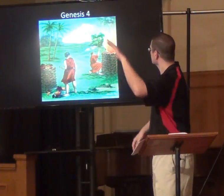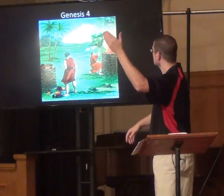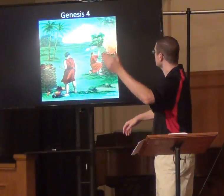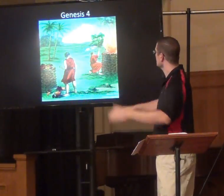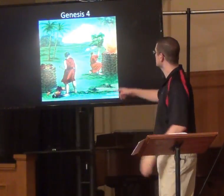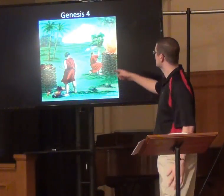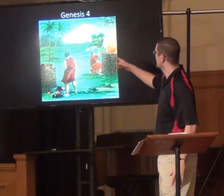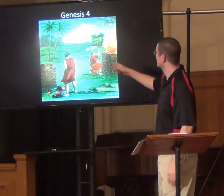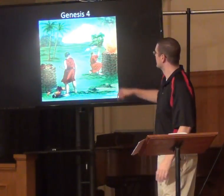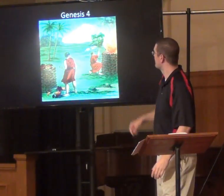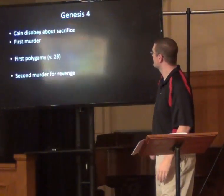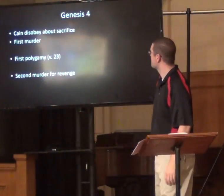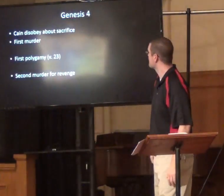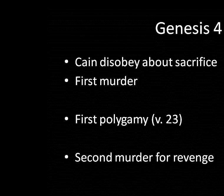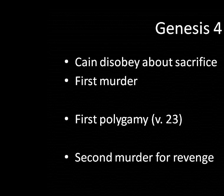4.